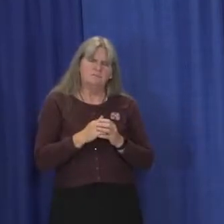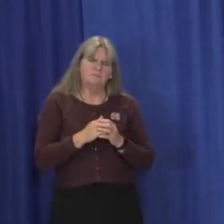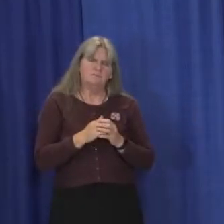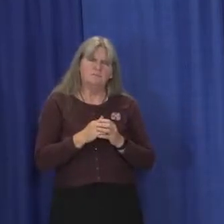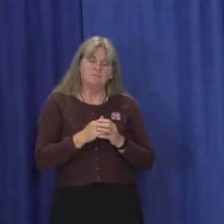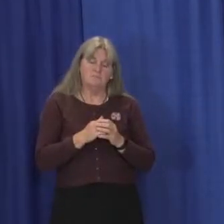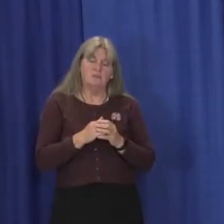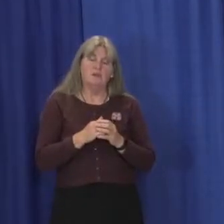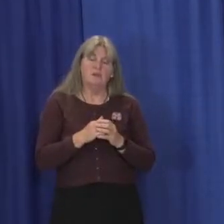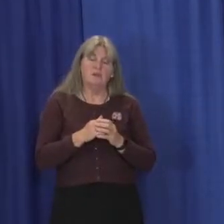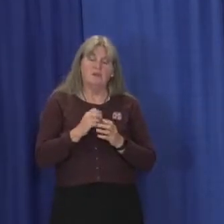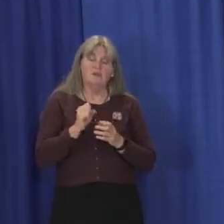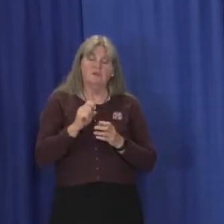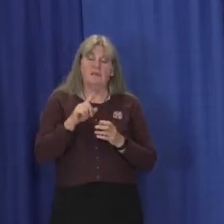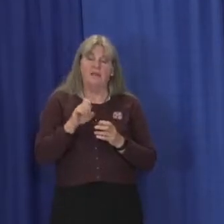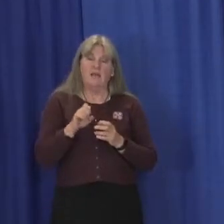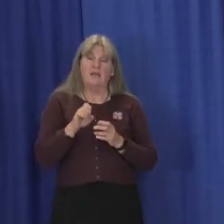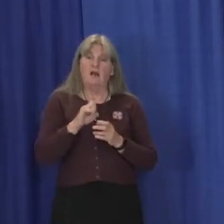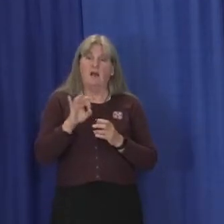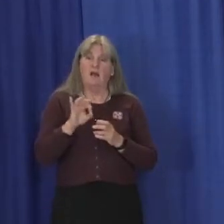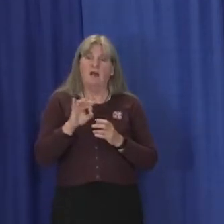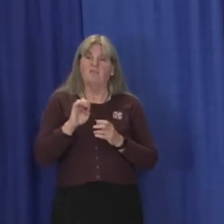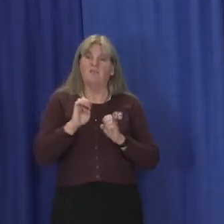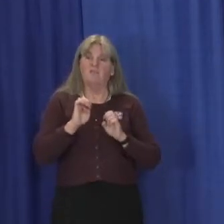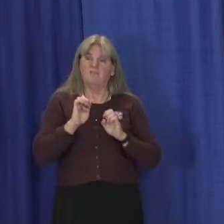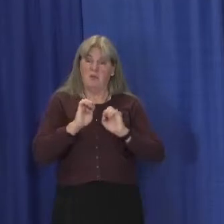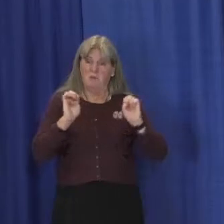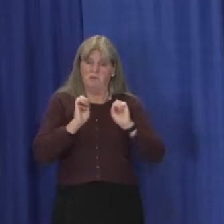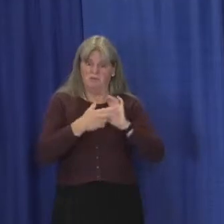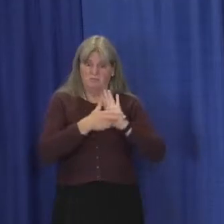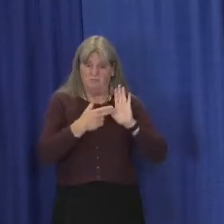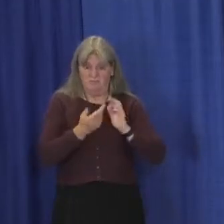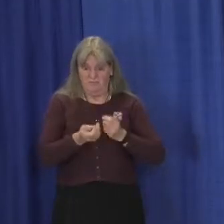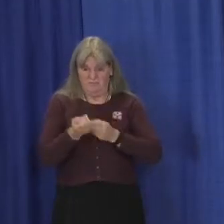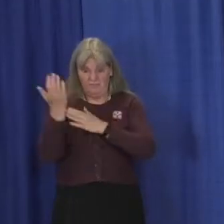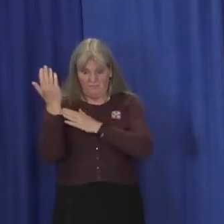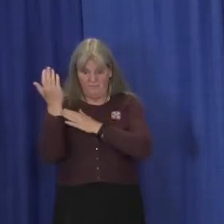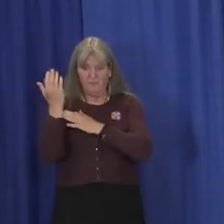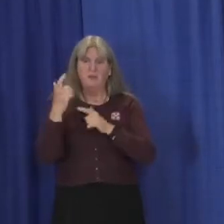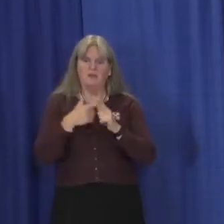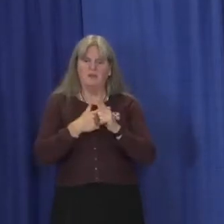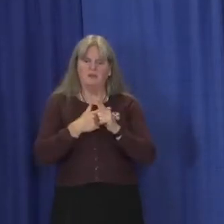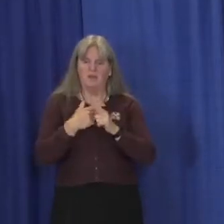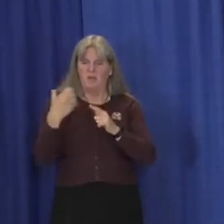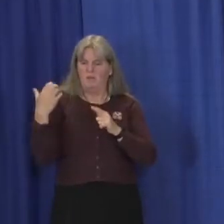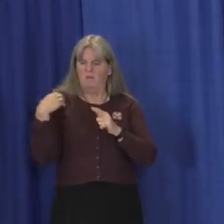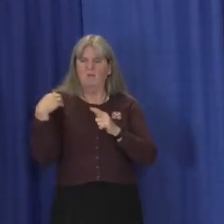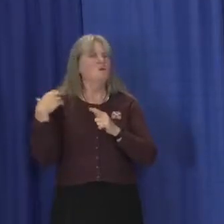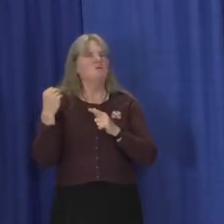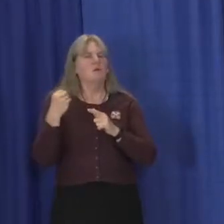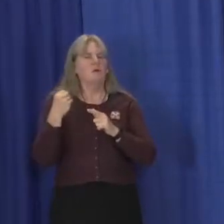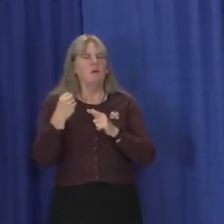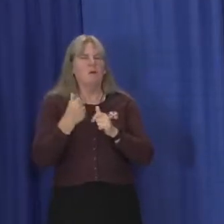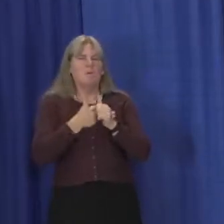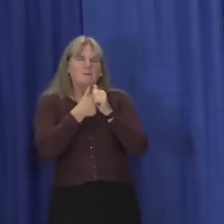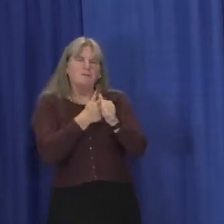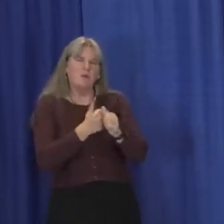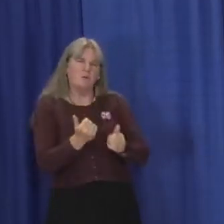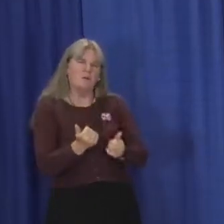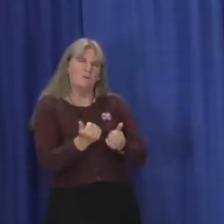as we lift the state of emergency, we will move from regulations and enforcement to recommendations for many